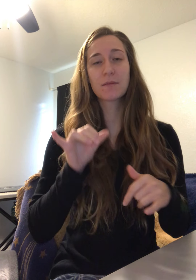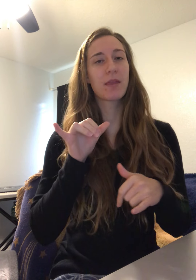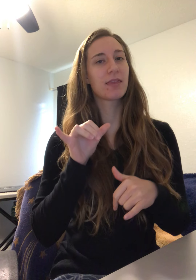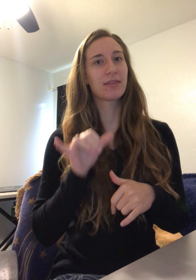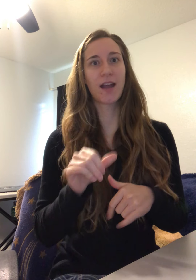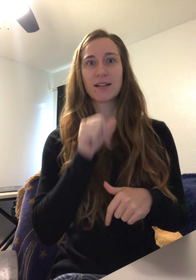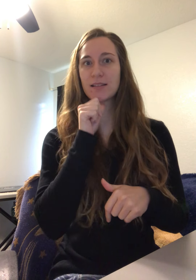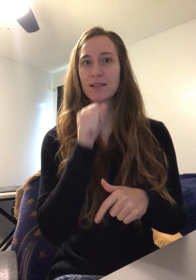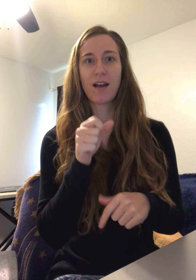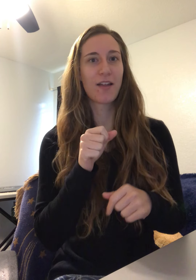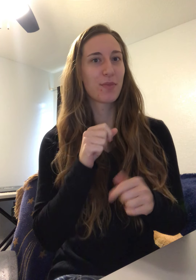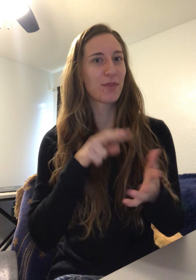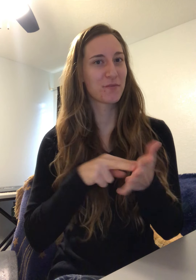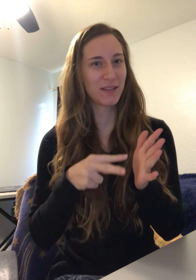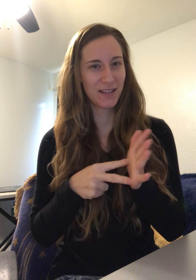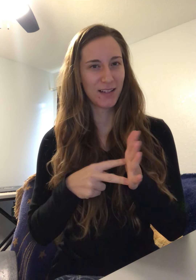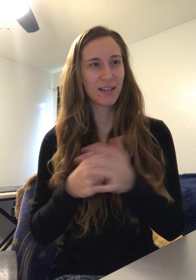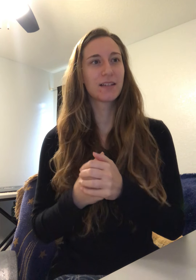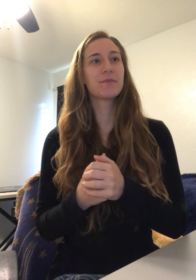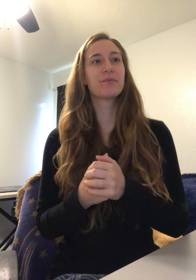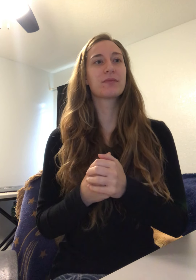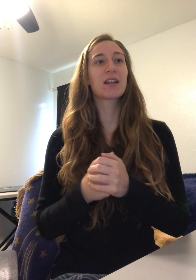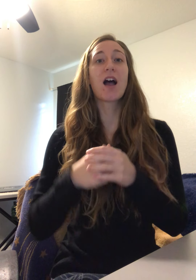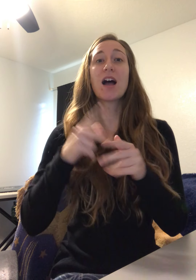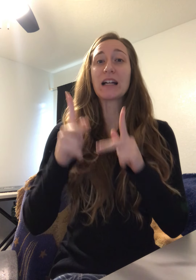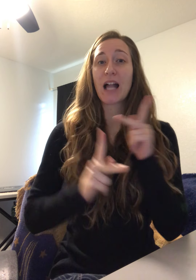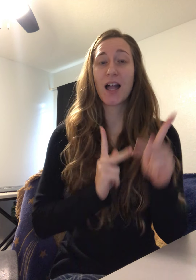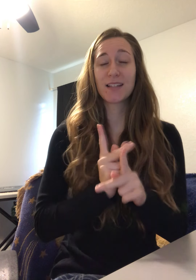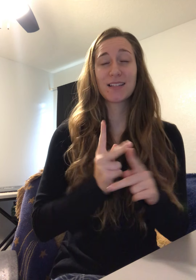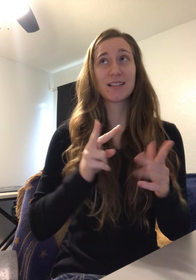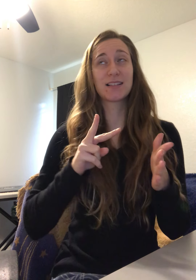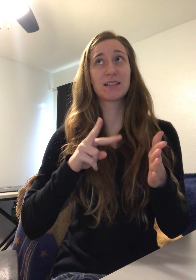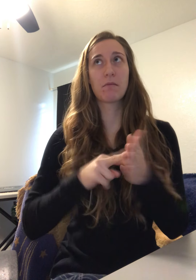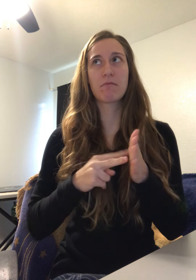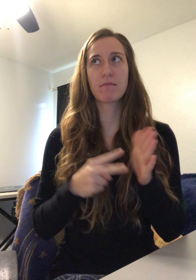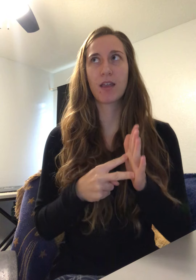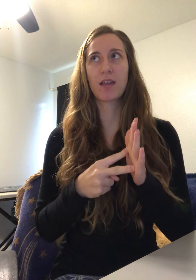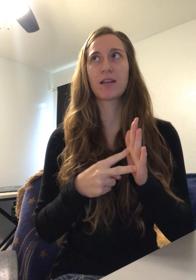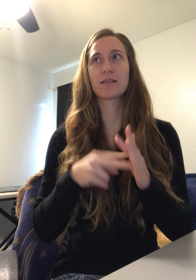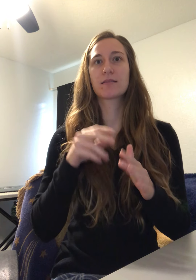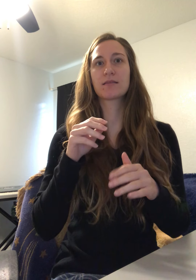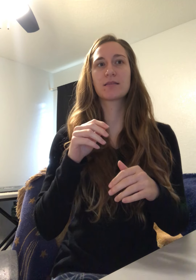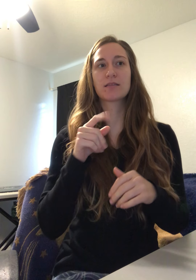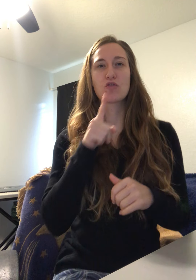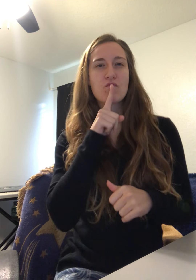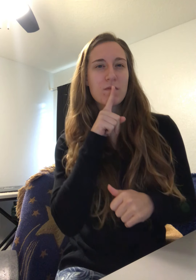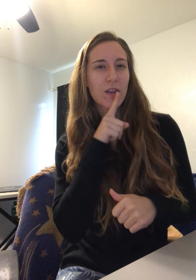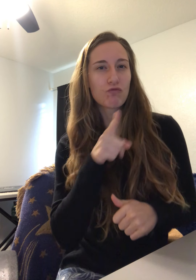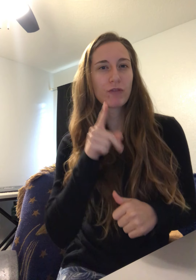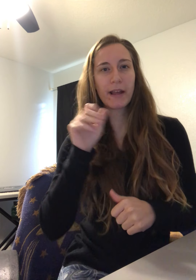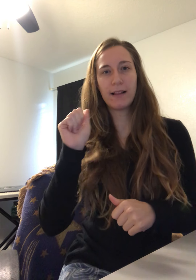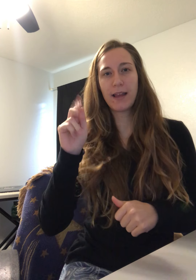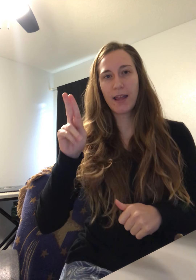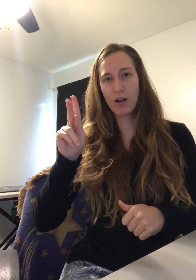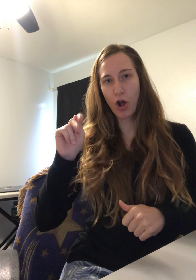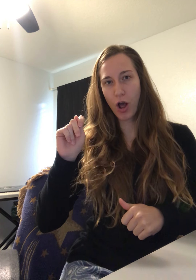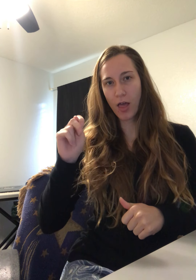do with authenticity and allowing for the people that you encounter, as well as for yourself, to